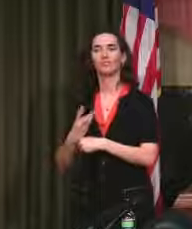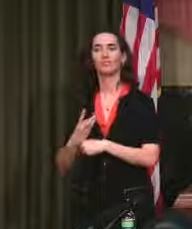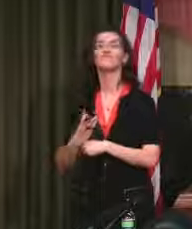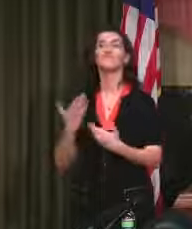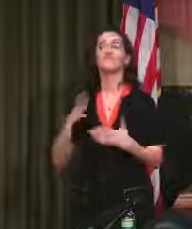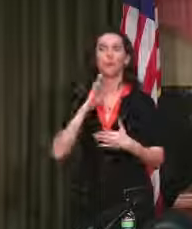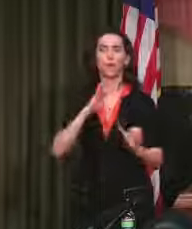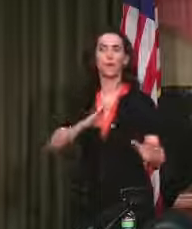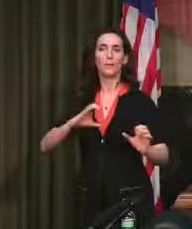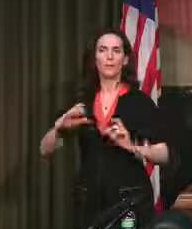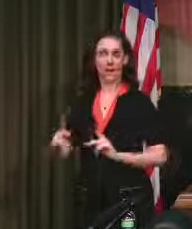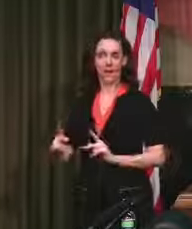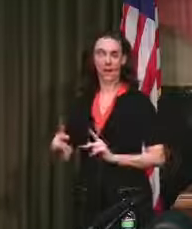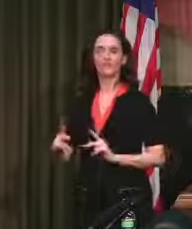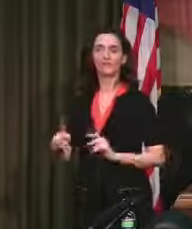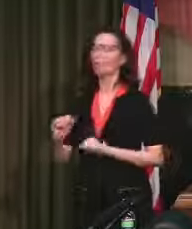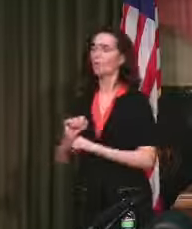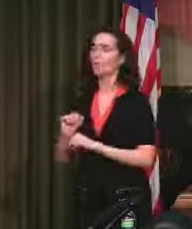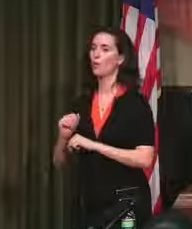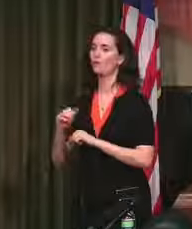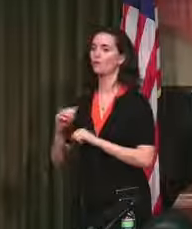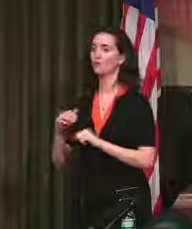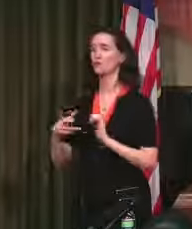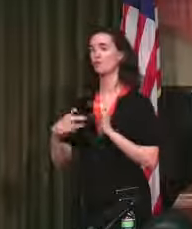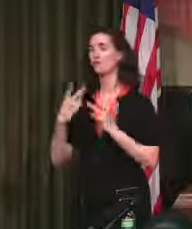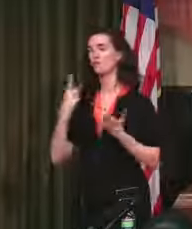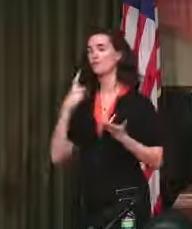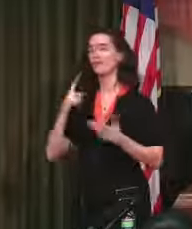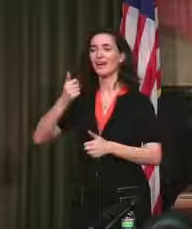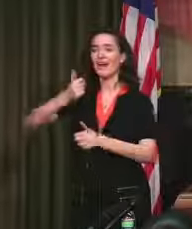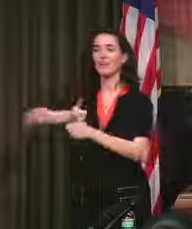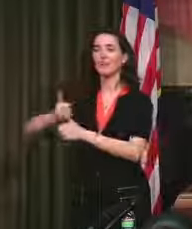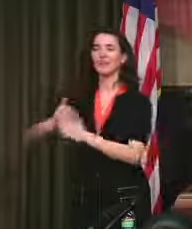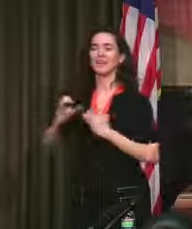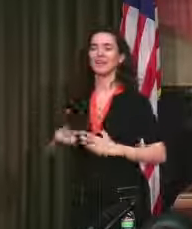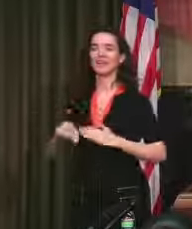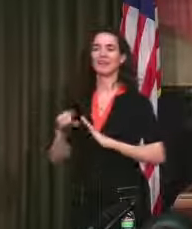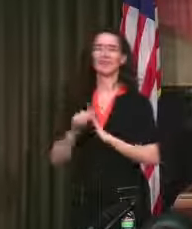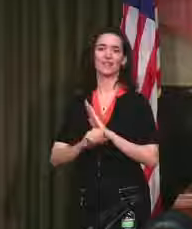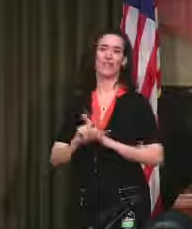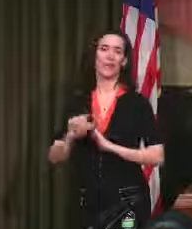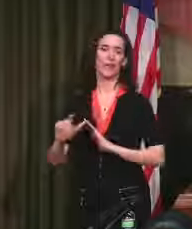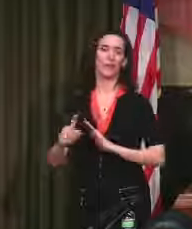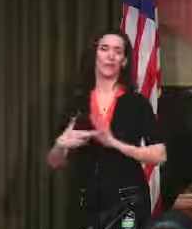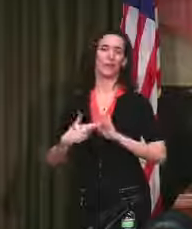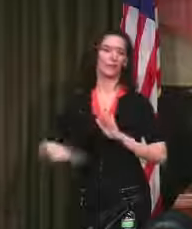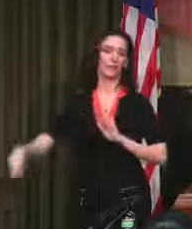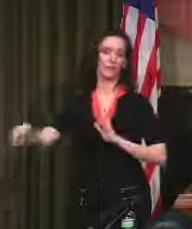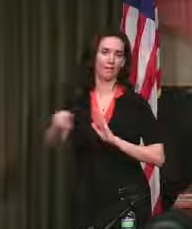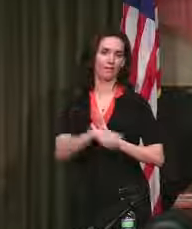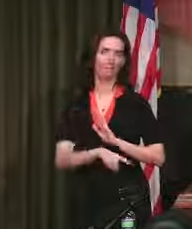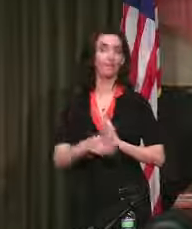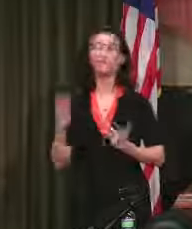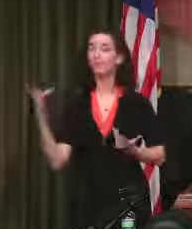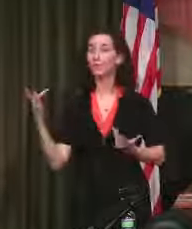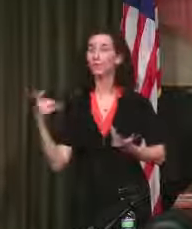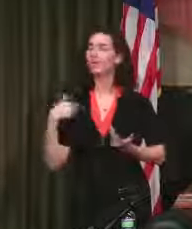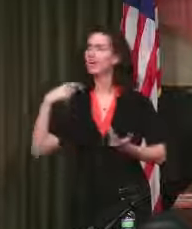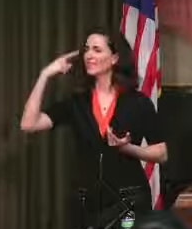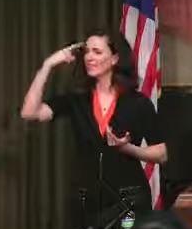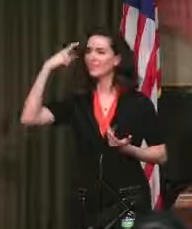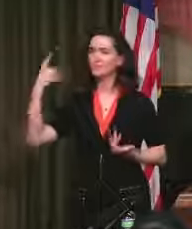come back and we will get to work on behalf of every citizen in the state of Louisiana. Because while I